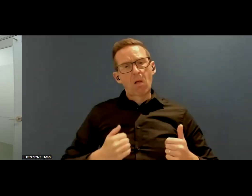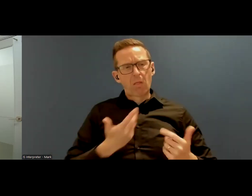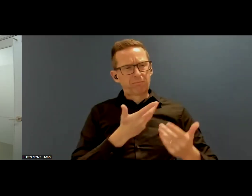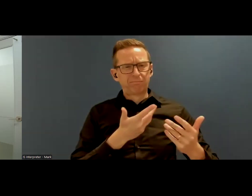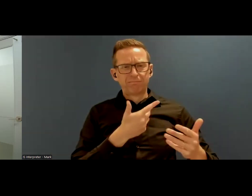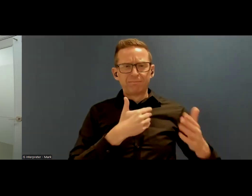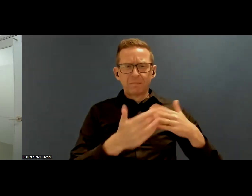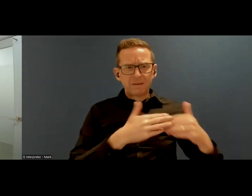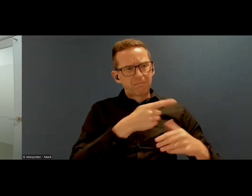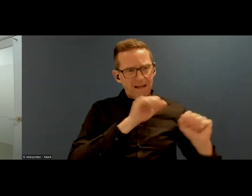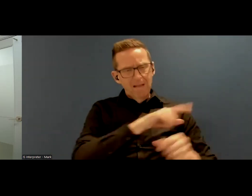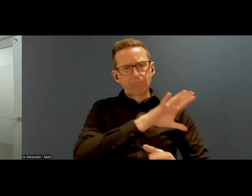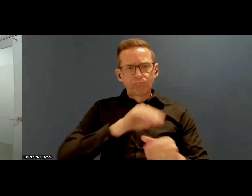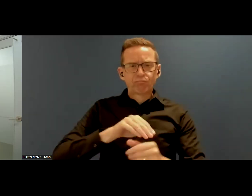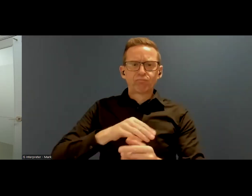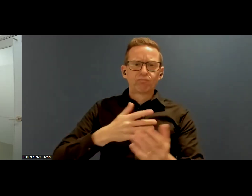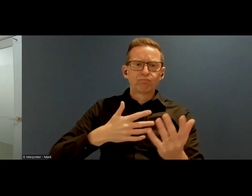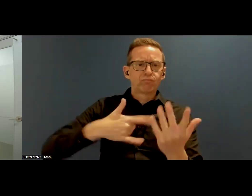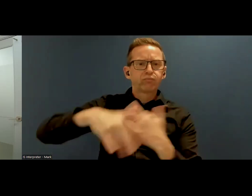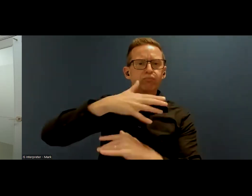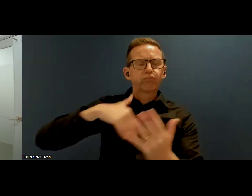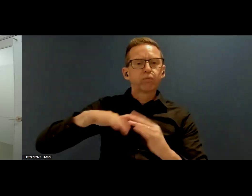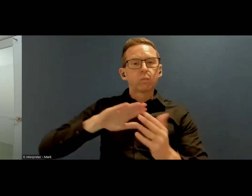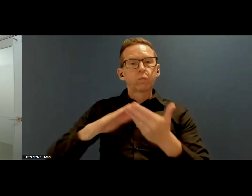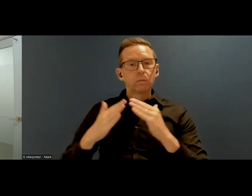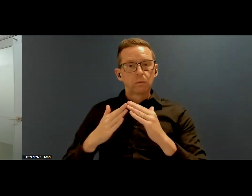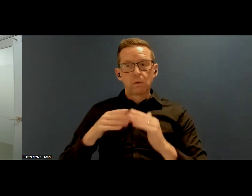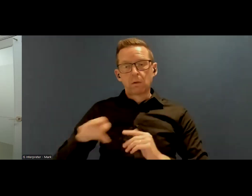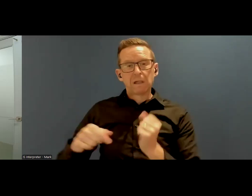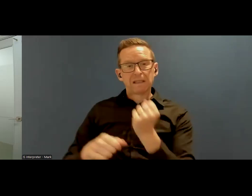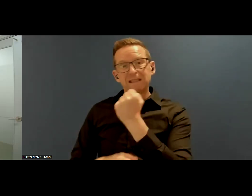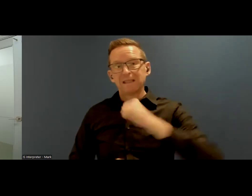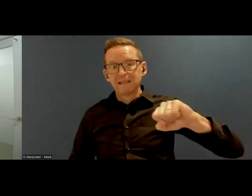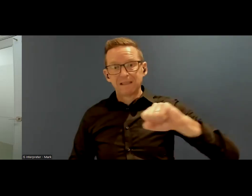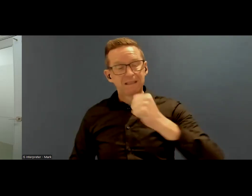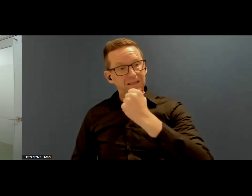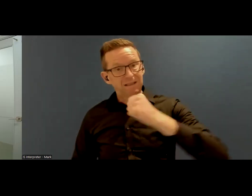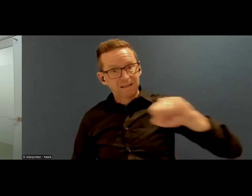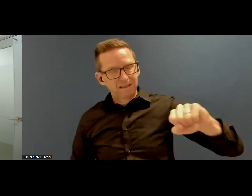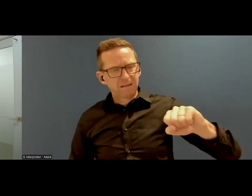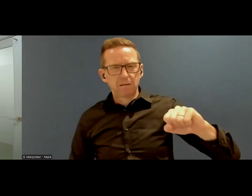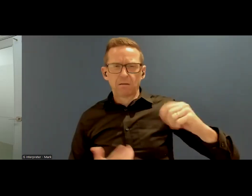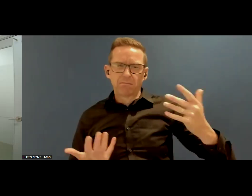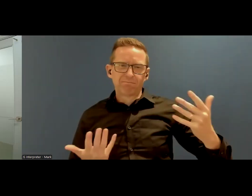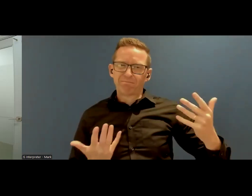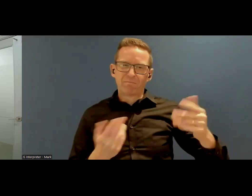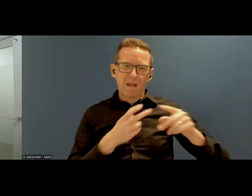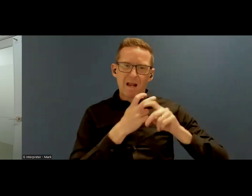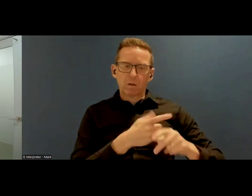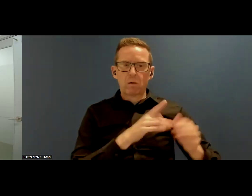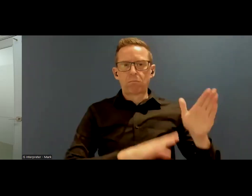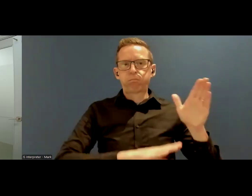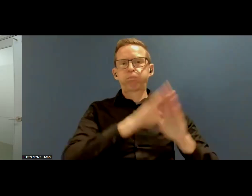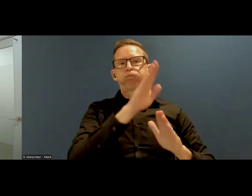and community services, there will be very sharp cases. And